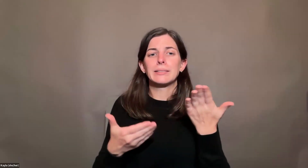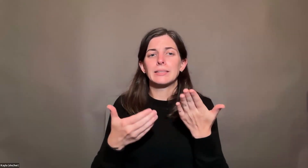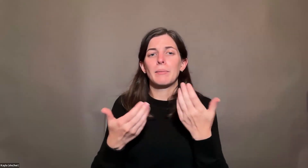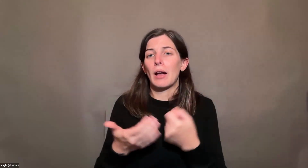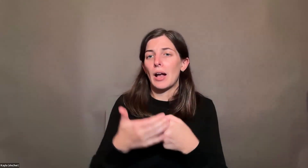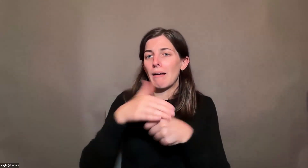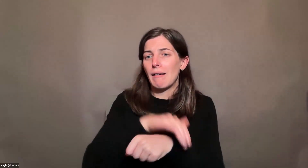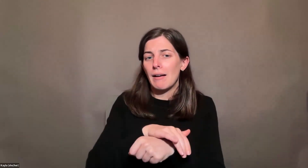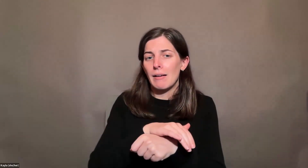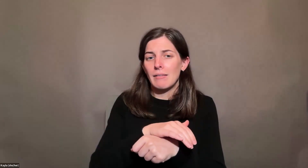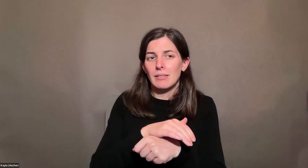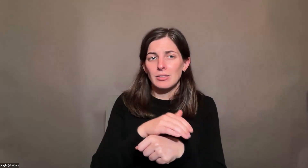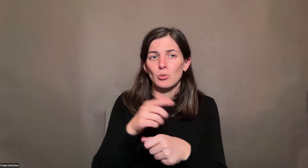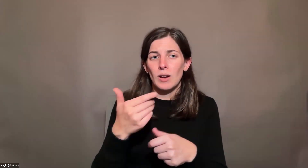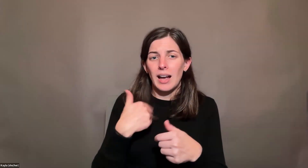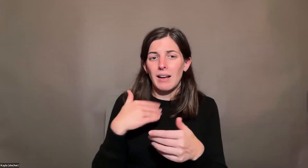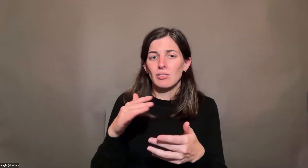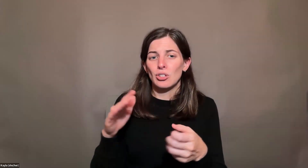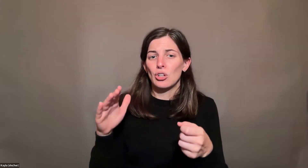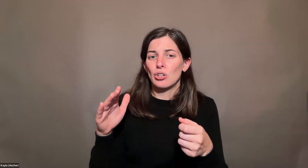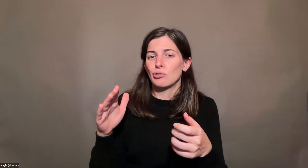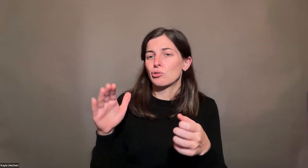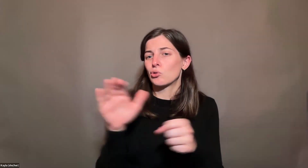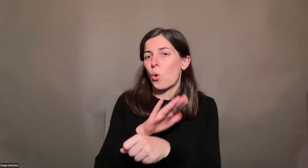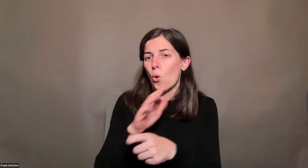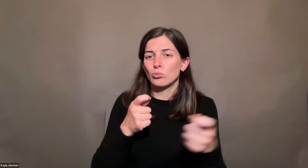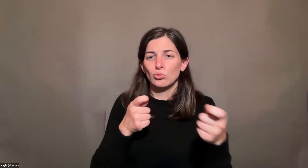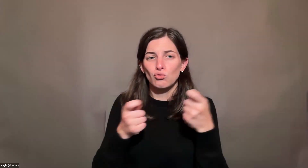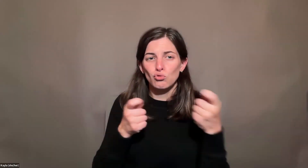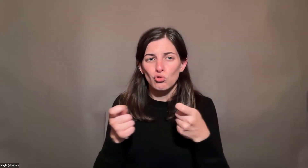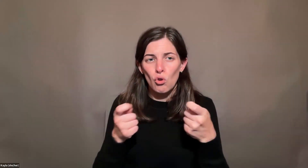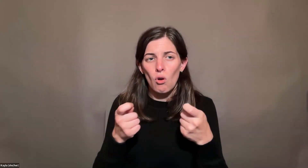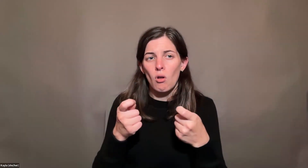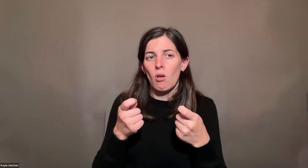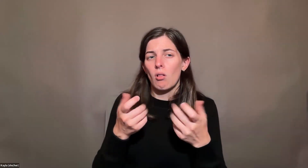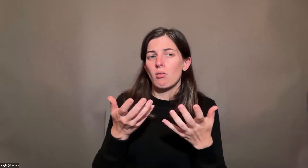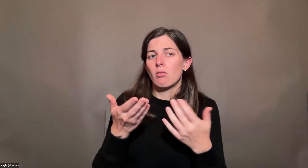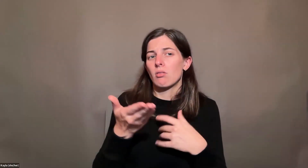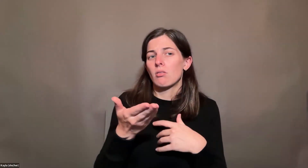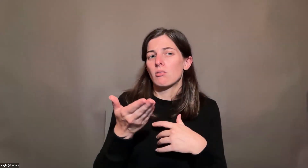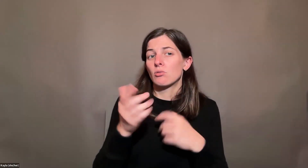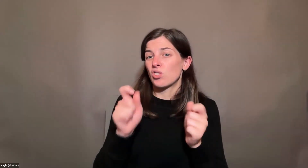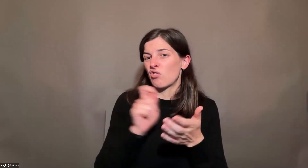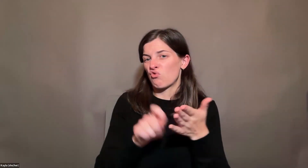handler, toggle control. This is something like you can write. And the next part is